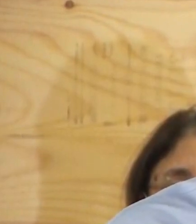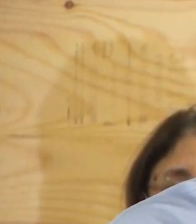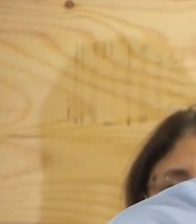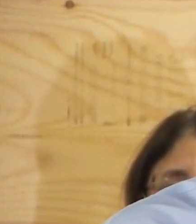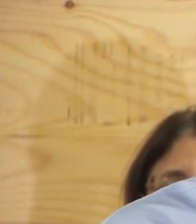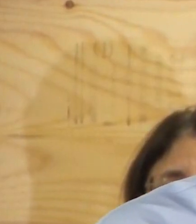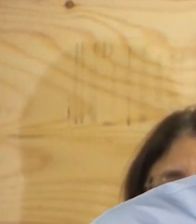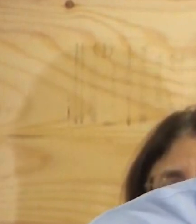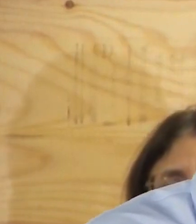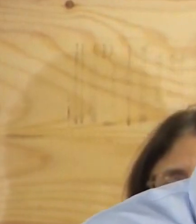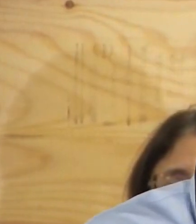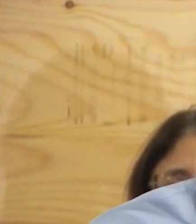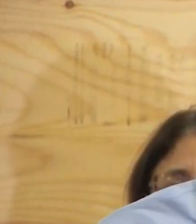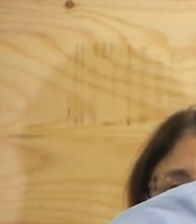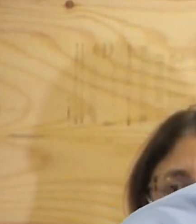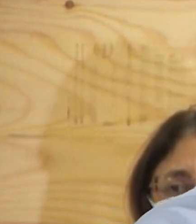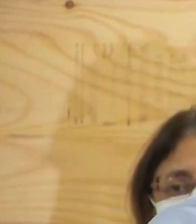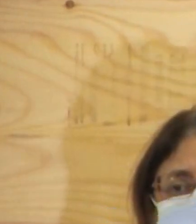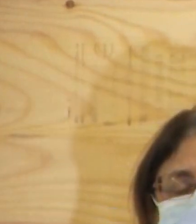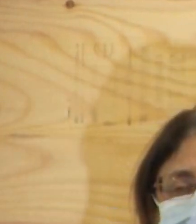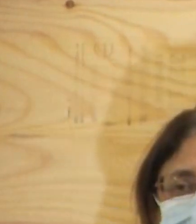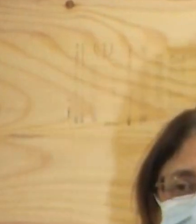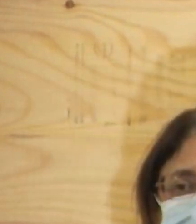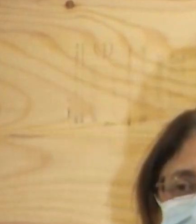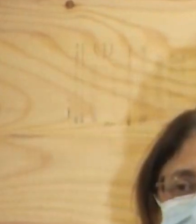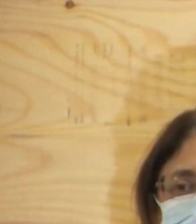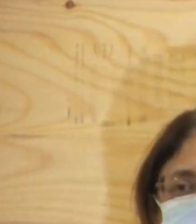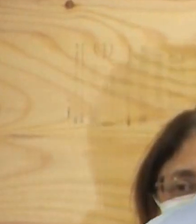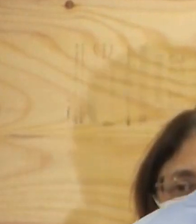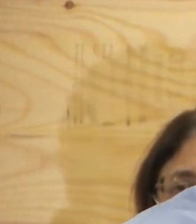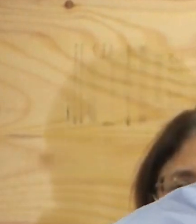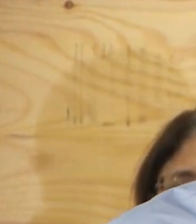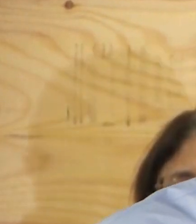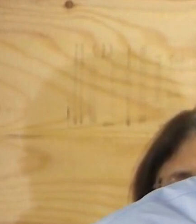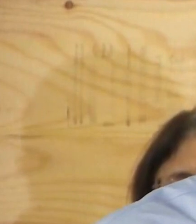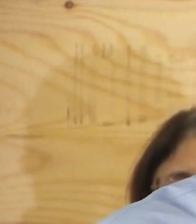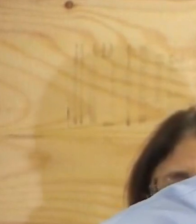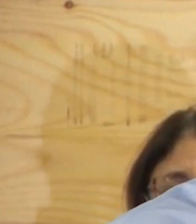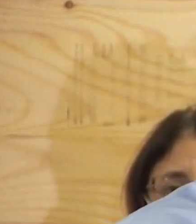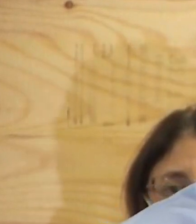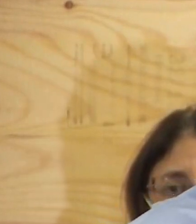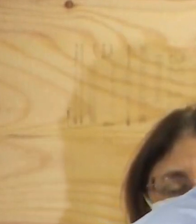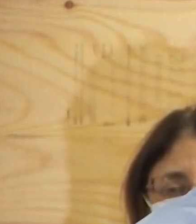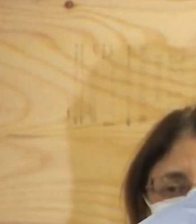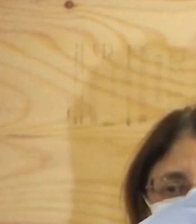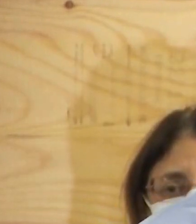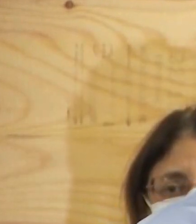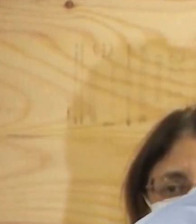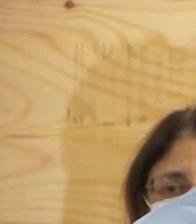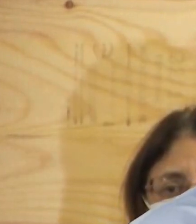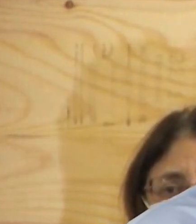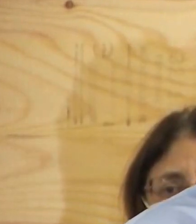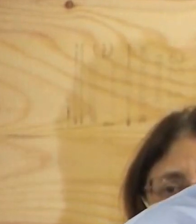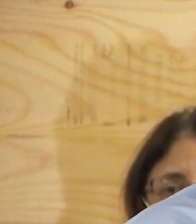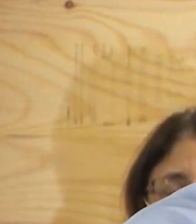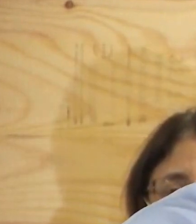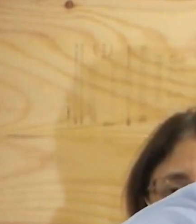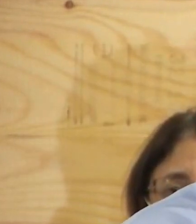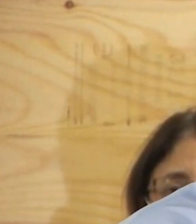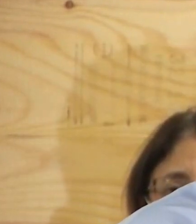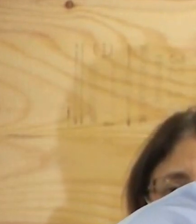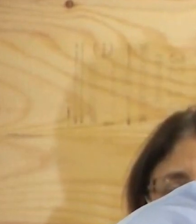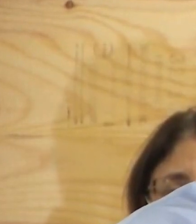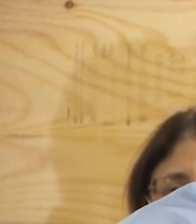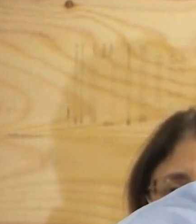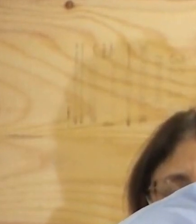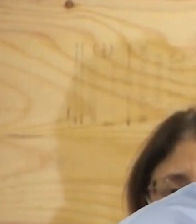with so many different fires going on throughout the state of California. We understand what's going on here, but we